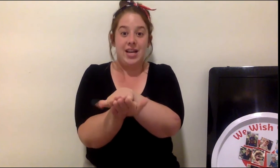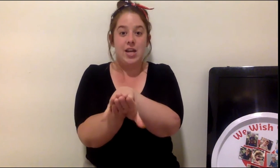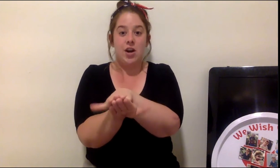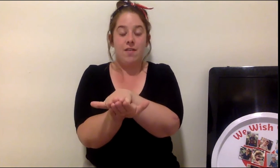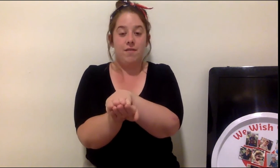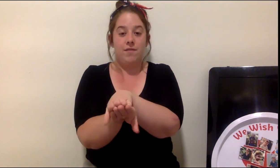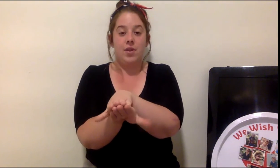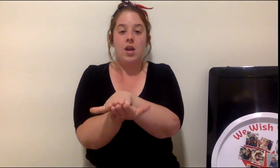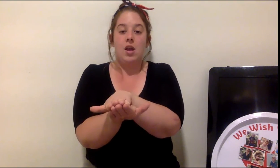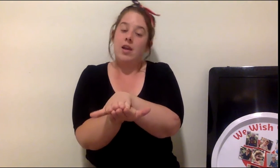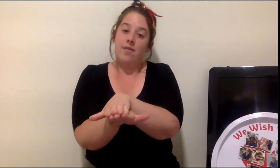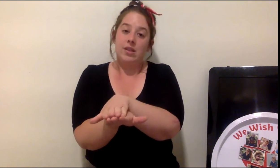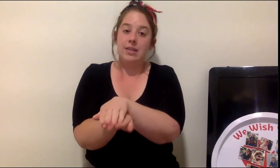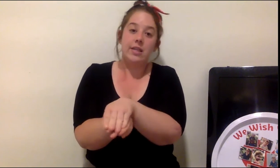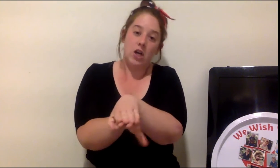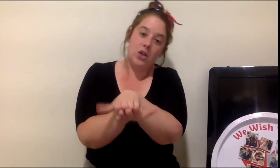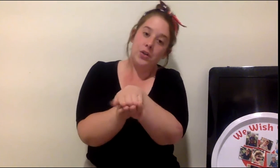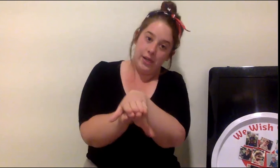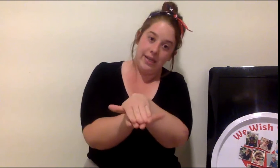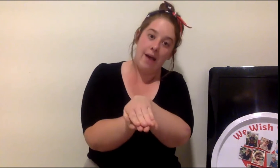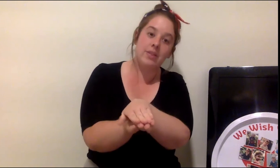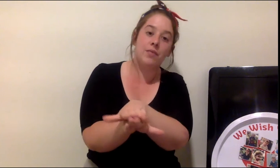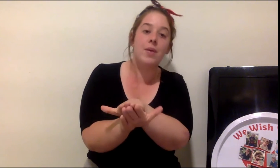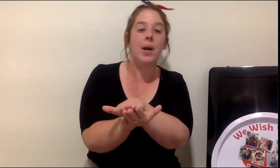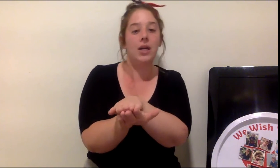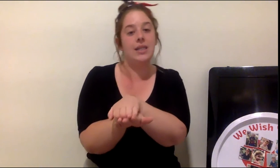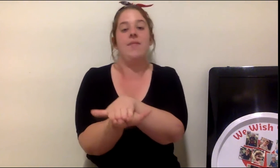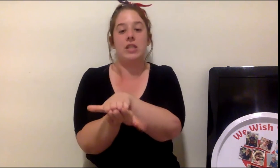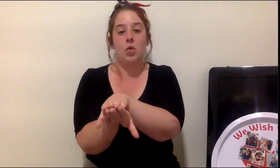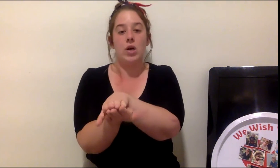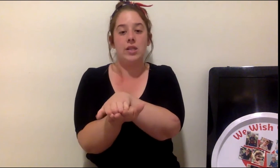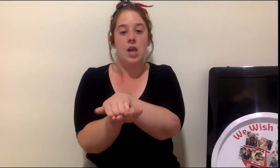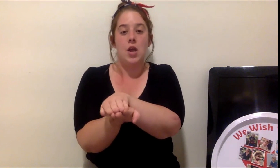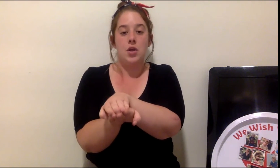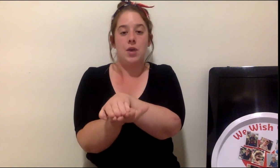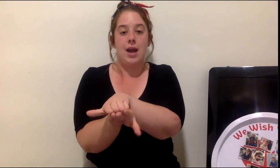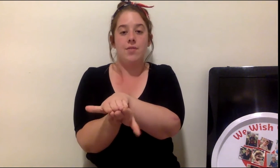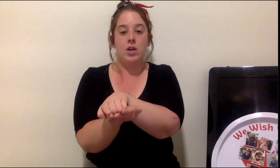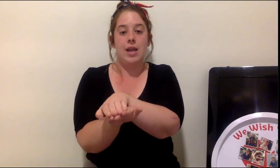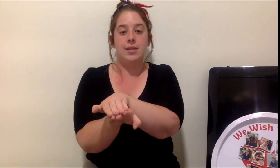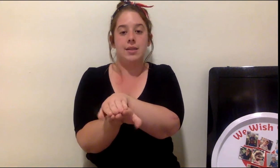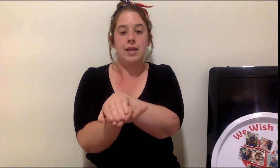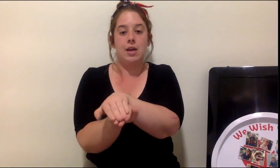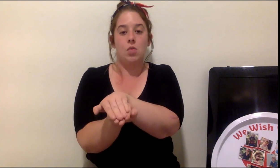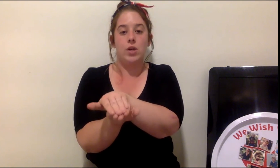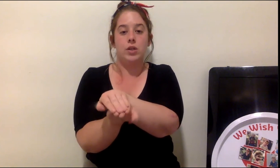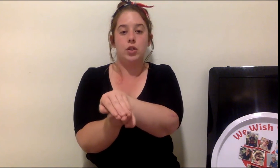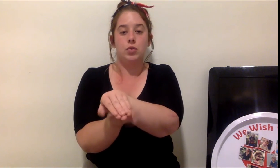get if it's a sea turtle, you can have some flippers, and if it's a tortoise, you can have your legs and they can go 1, 2,